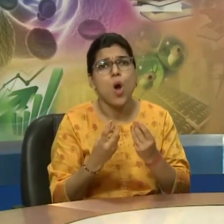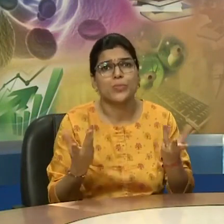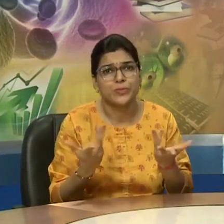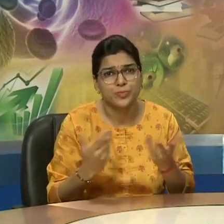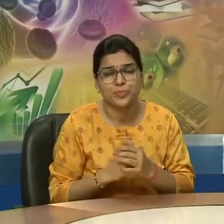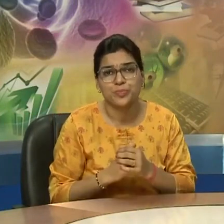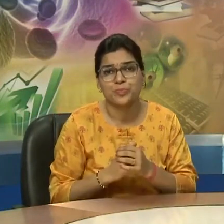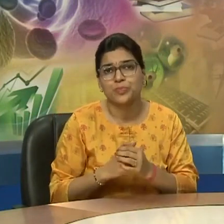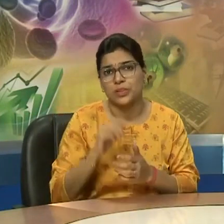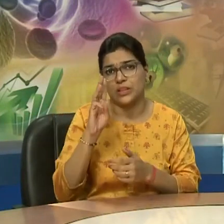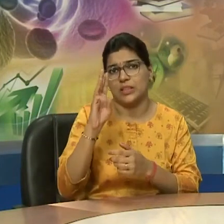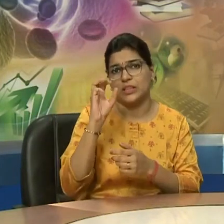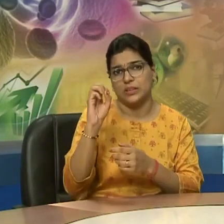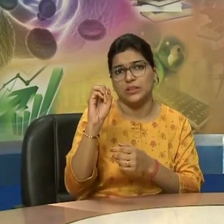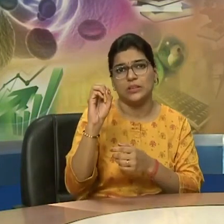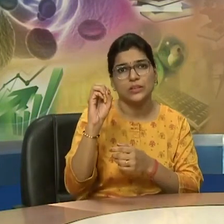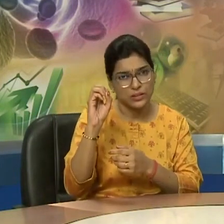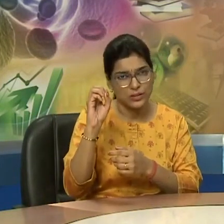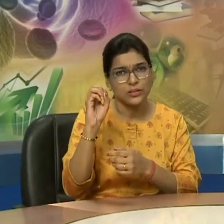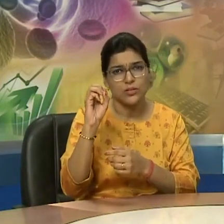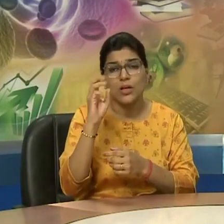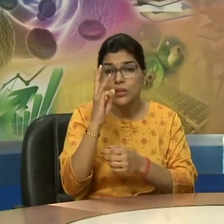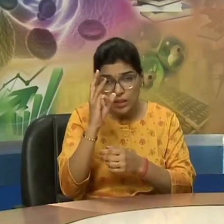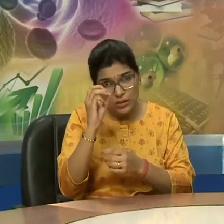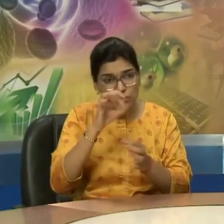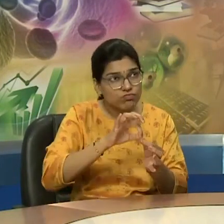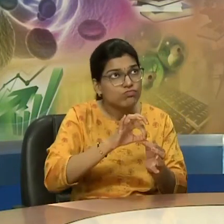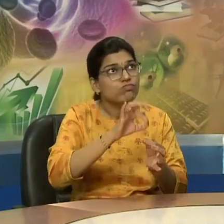a free air cooler service.